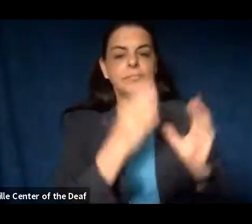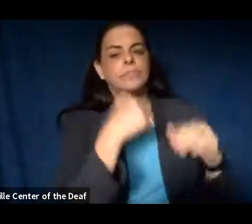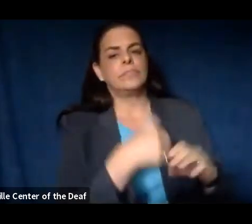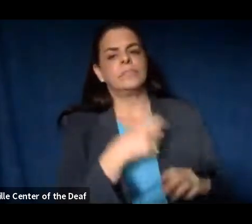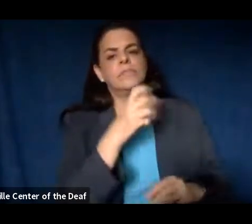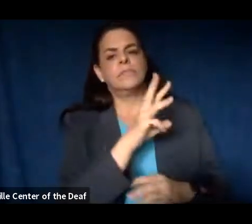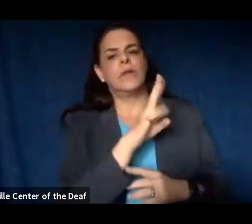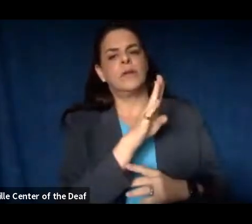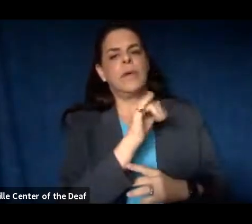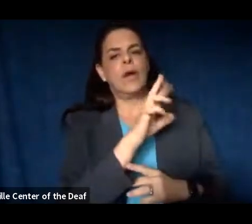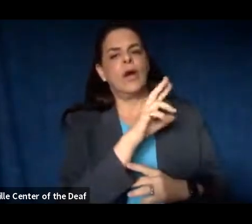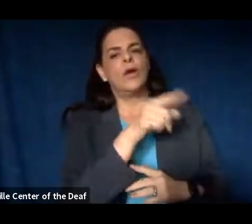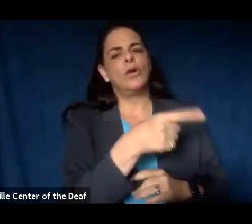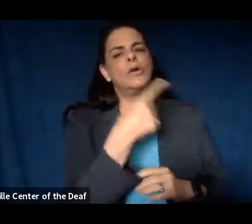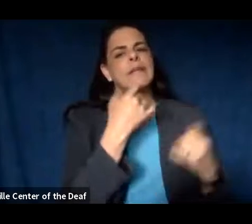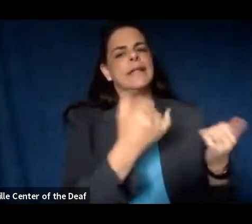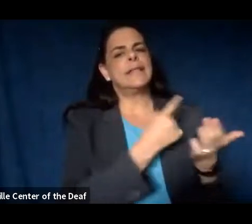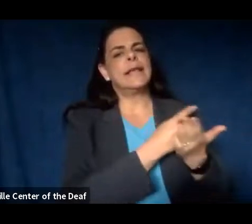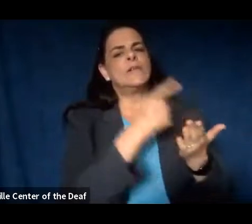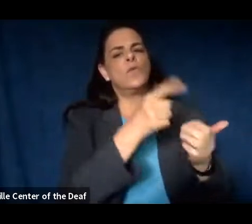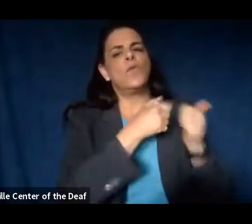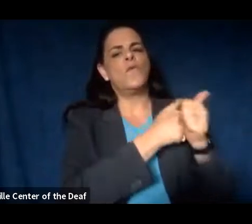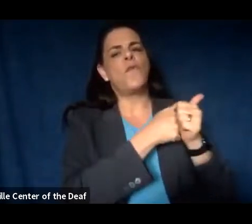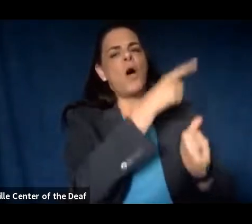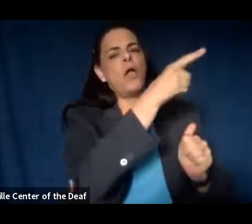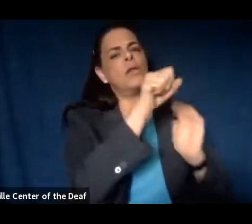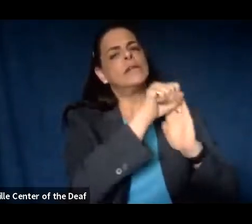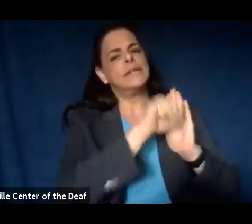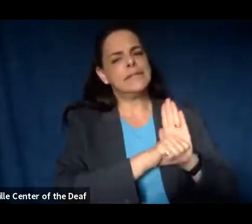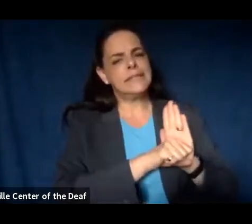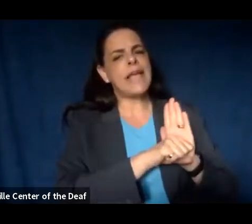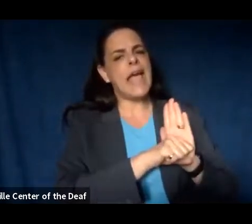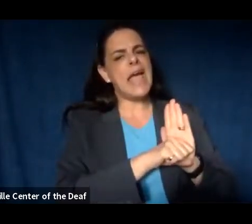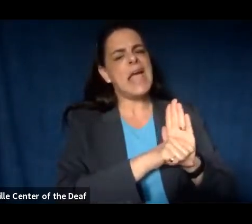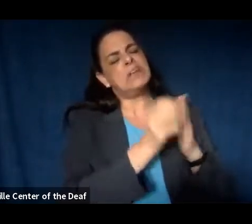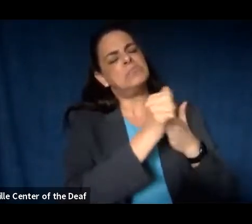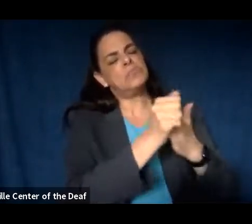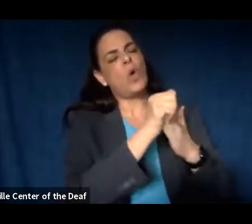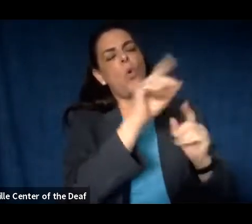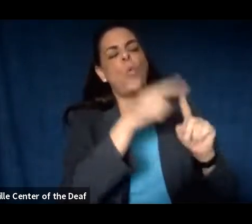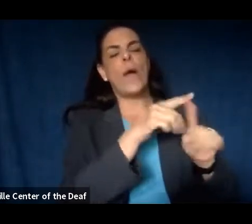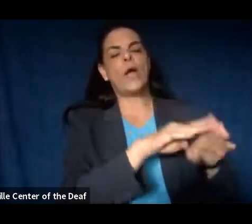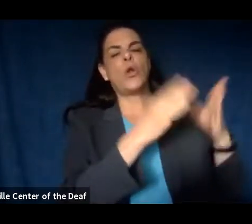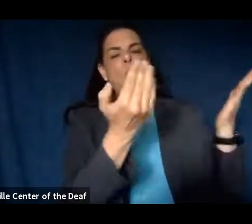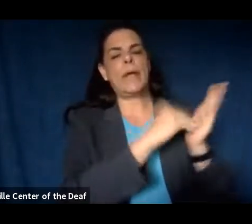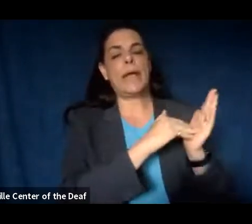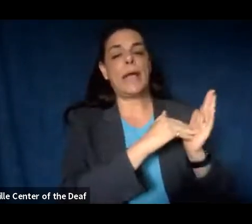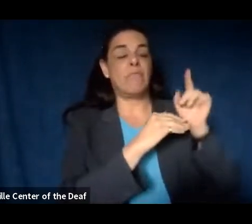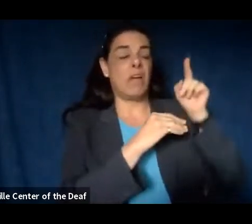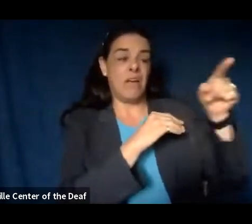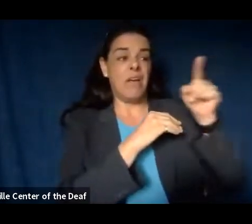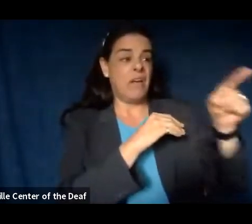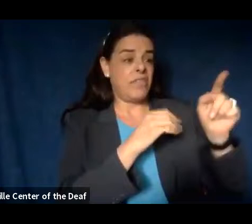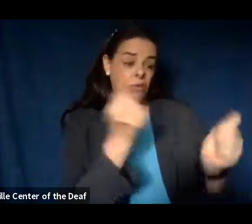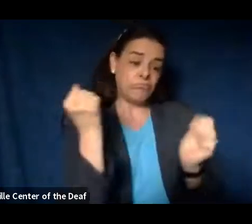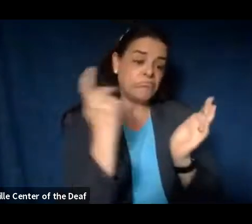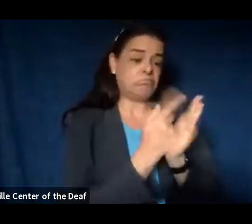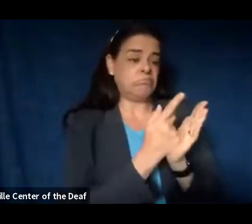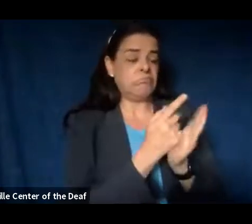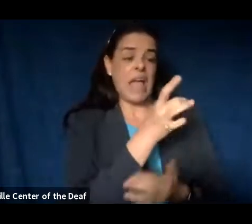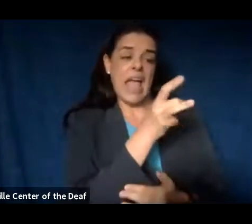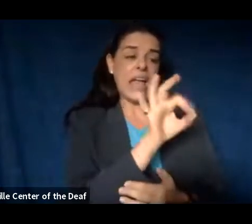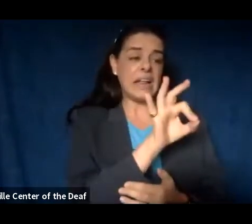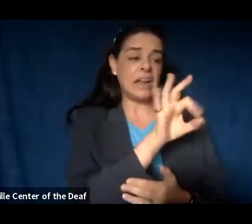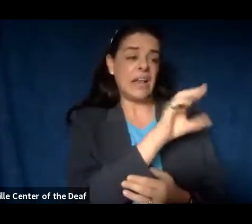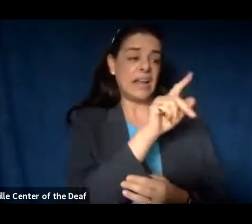you said this week you were following the state's guidance on when to reopen. They're clearing the way for the 89 counties